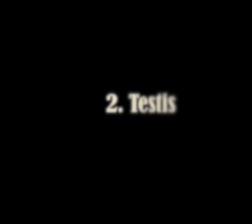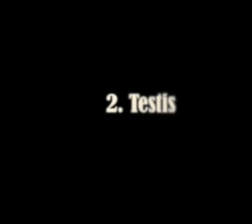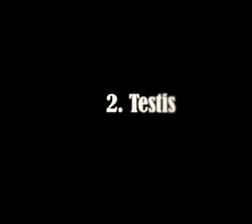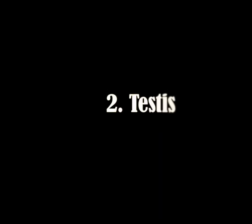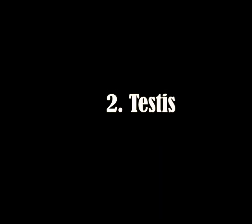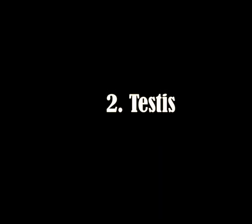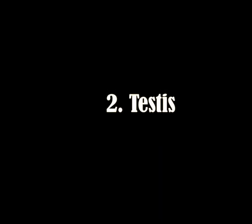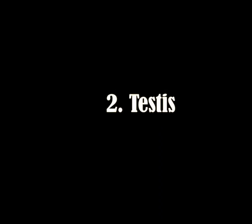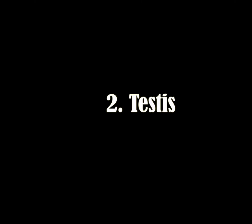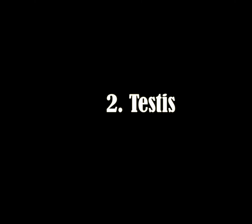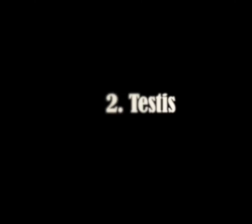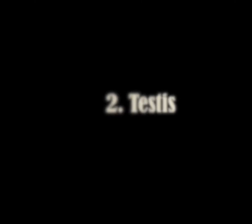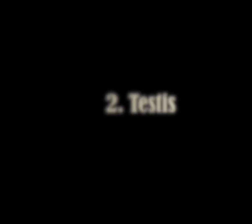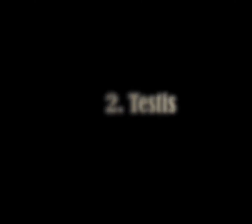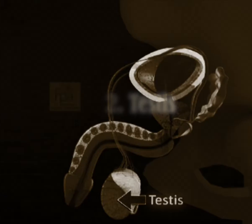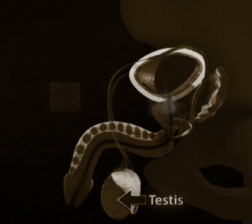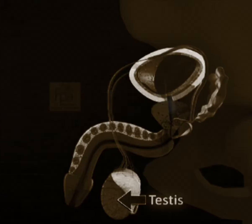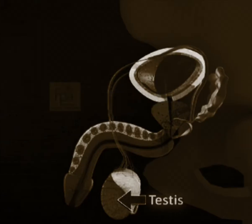2. The testis.